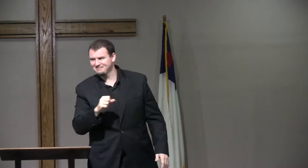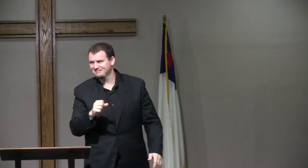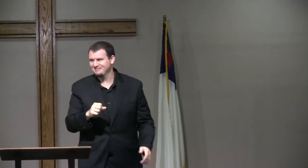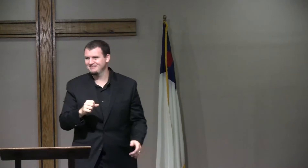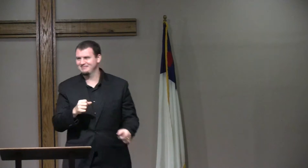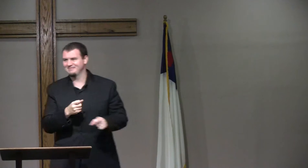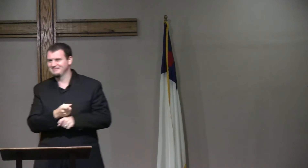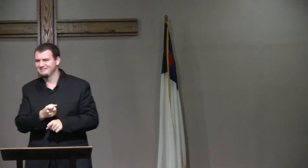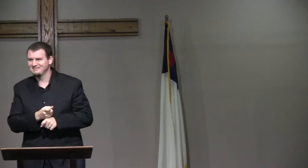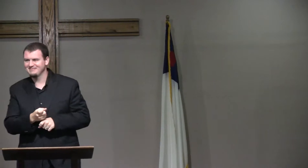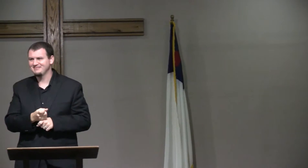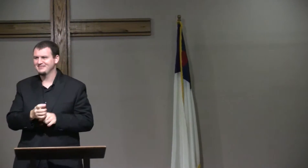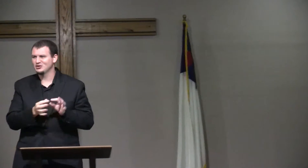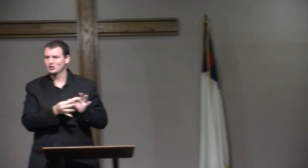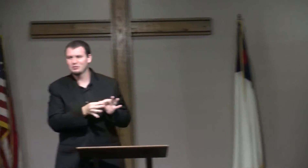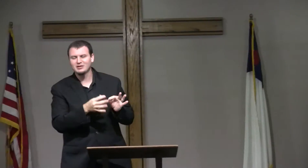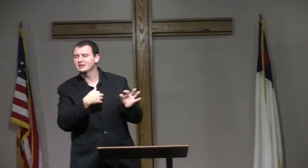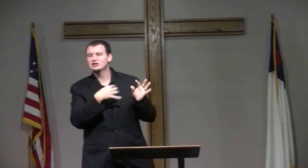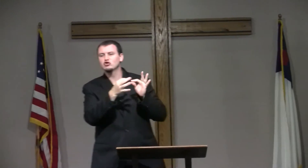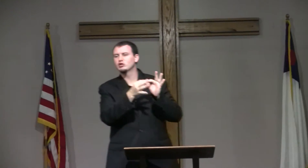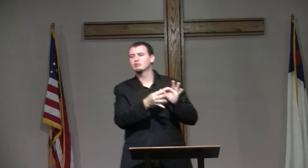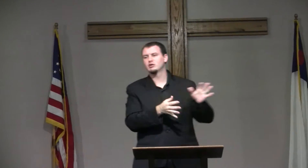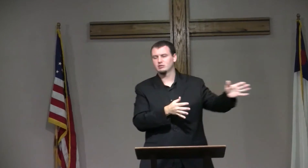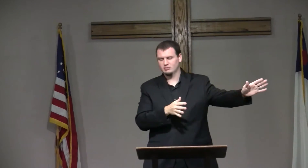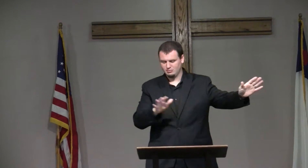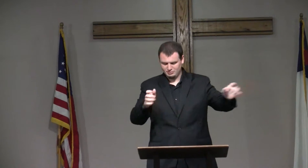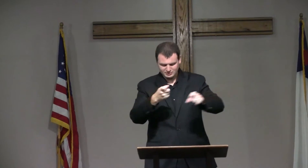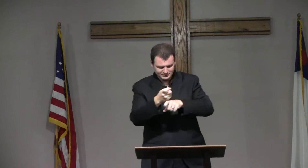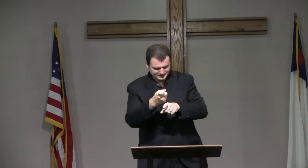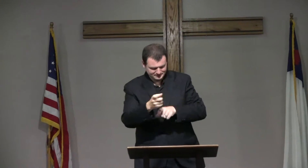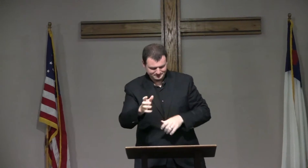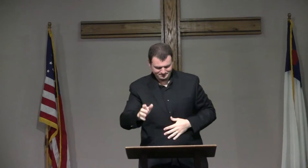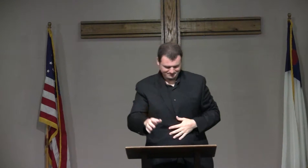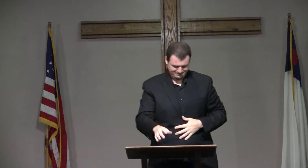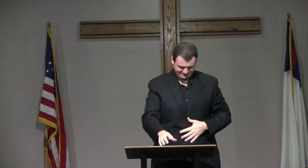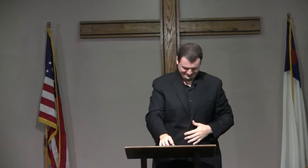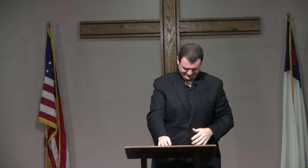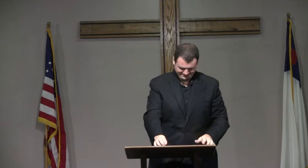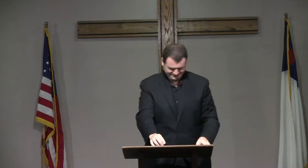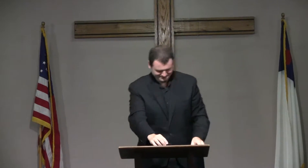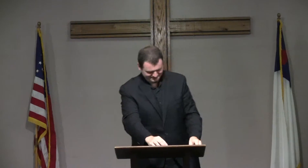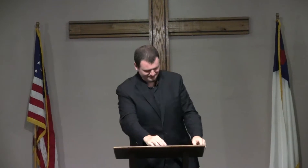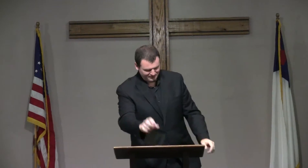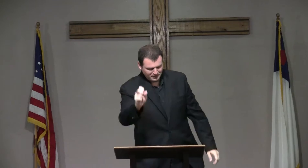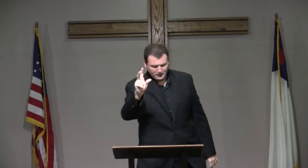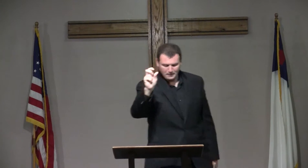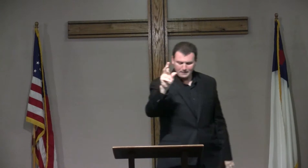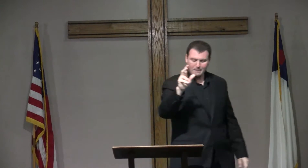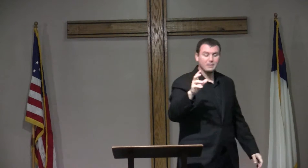Rodney? I'm just kidding. He said, no, I'm just an interpreter over here.